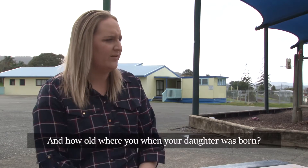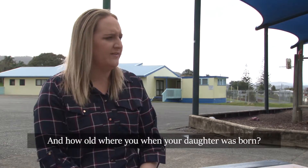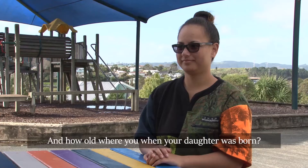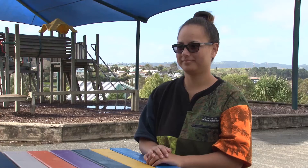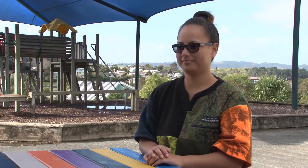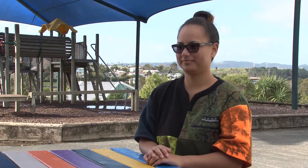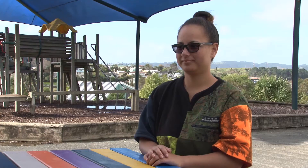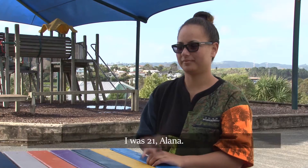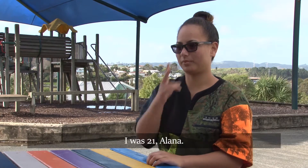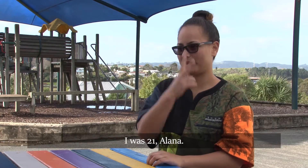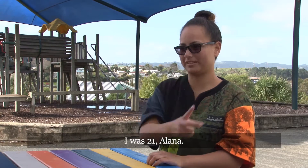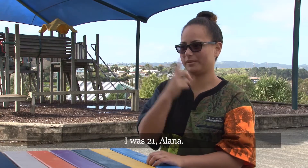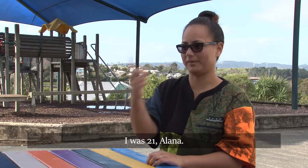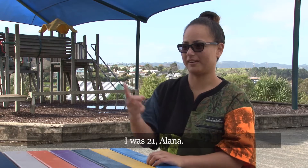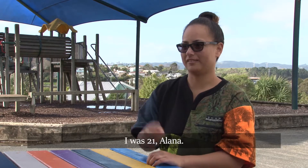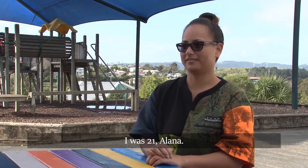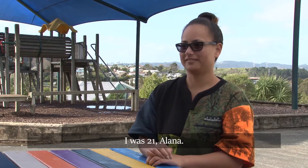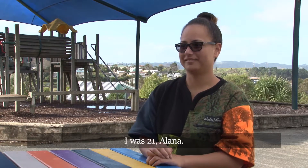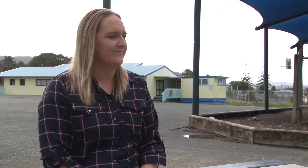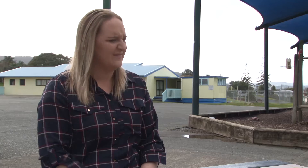born? I was 21, Alana.